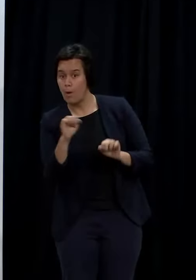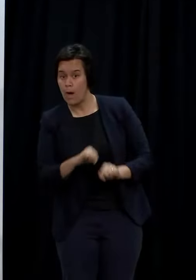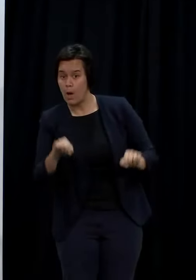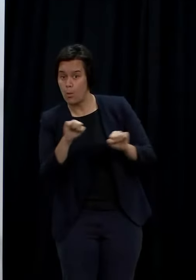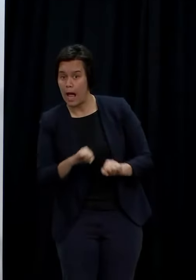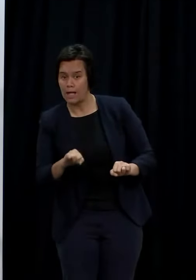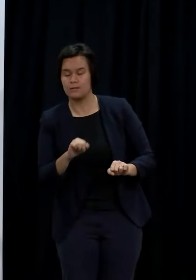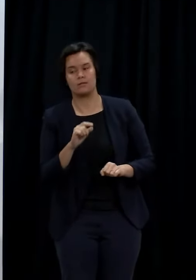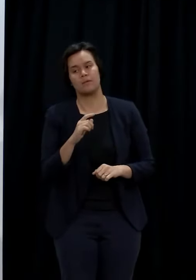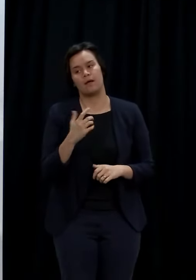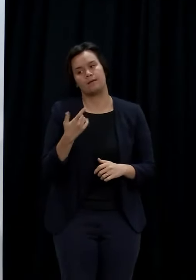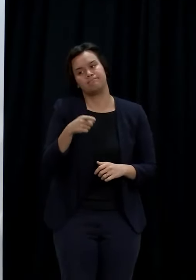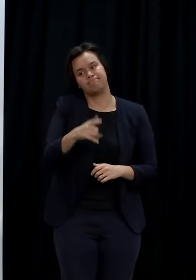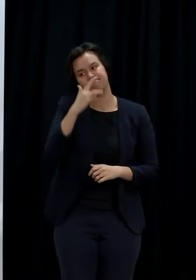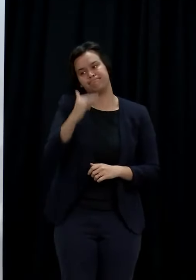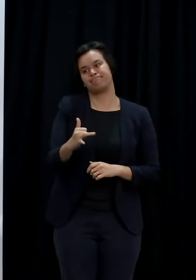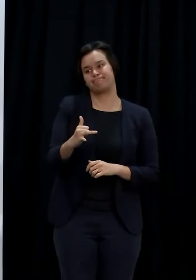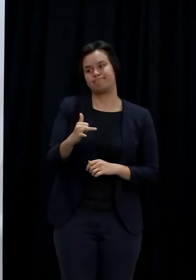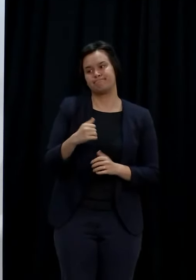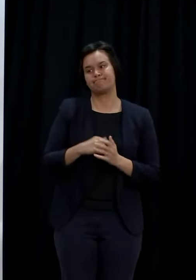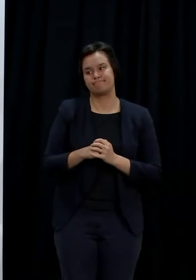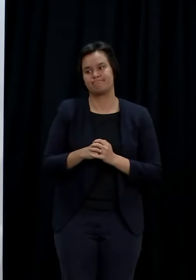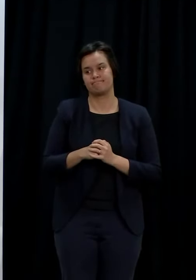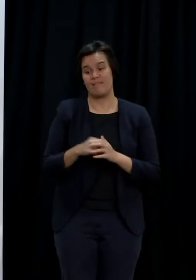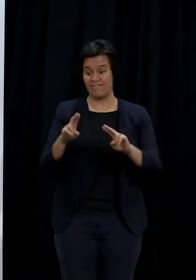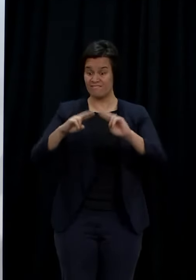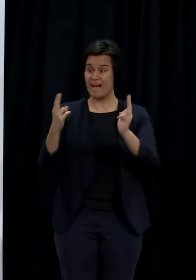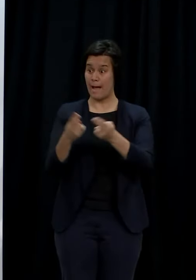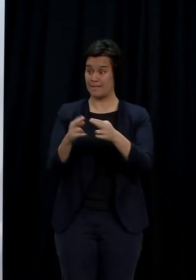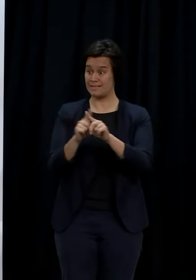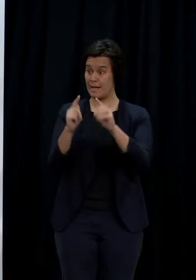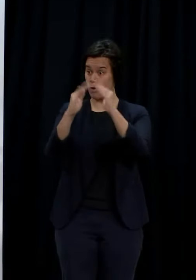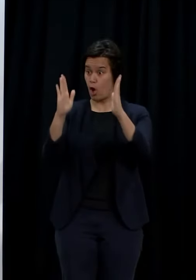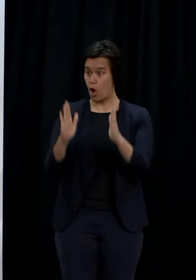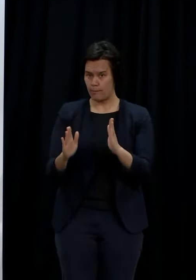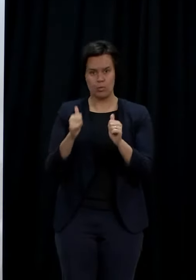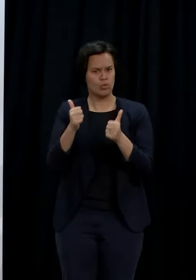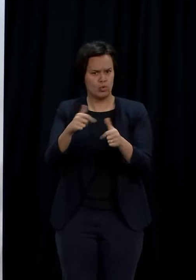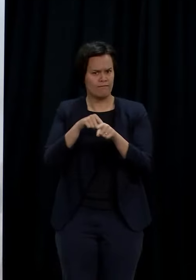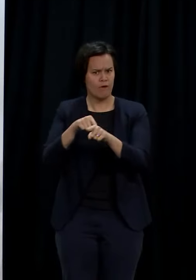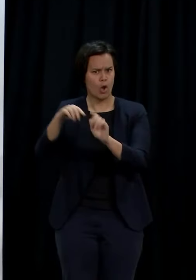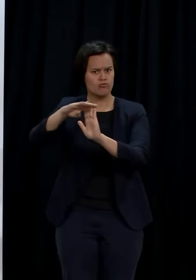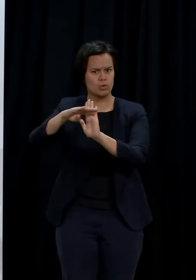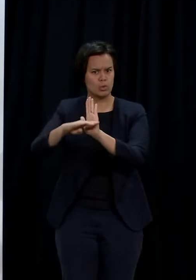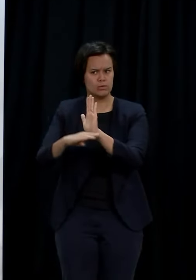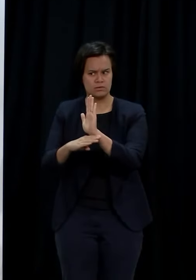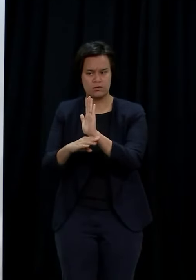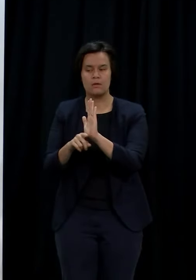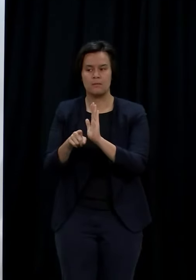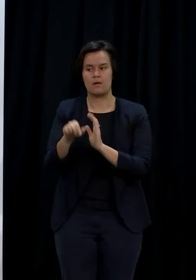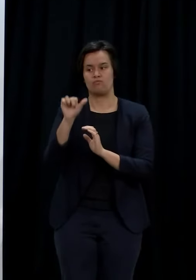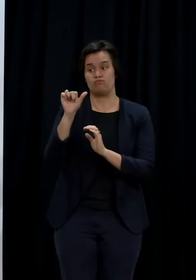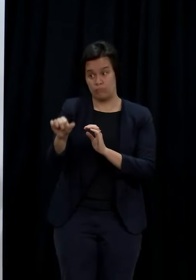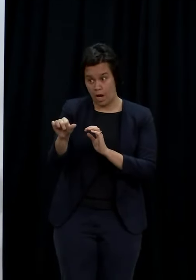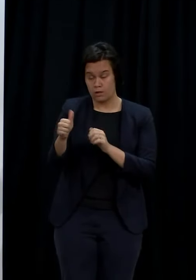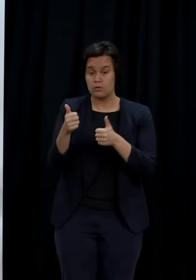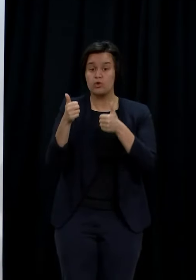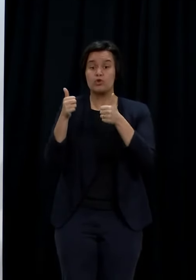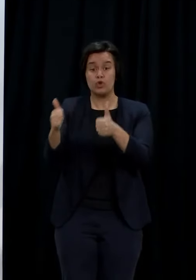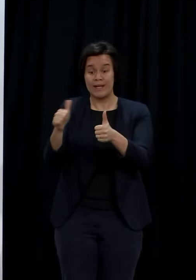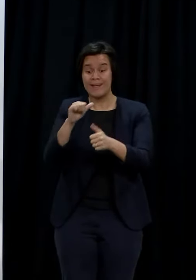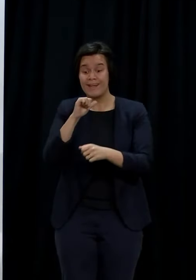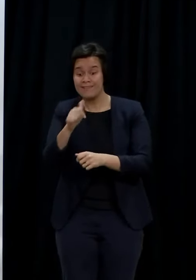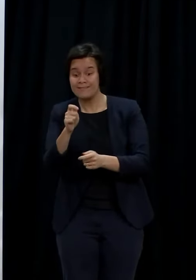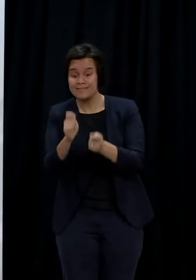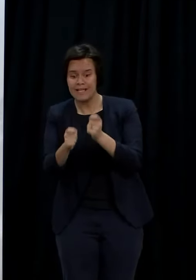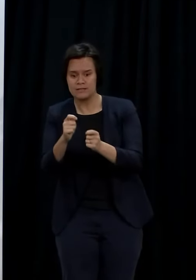Our families have been really good at following all of the guidance. The thing that we want to do, though, is move those people into those facilities, because then we can